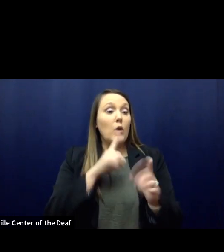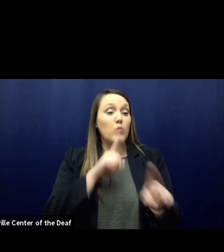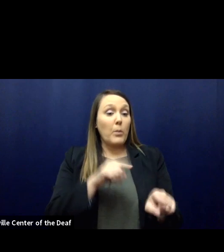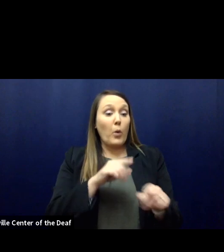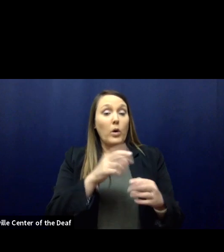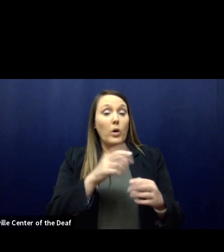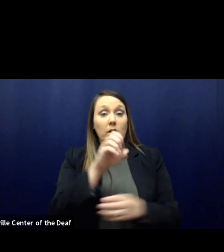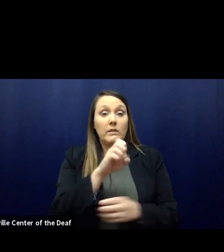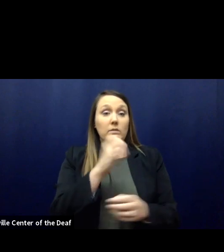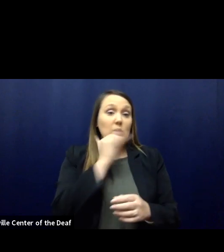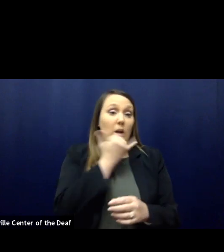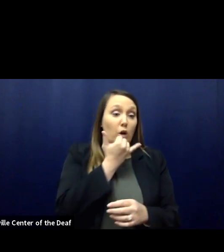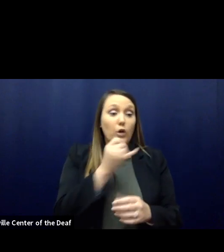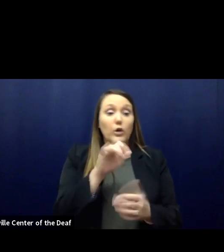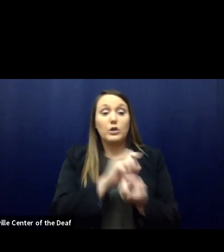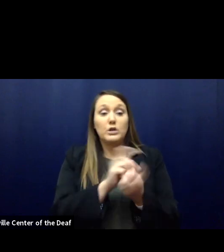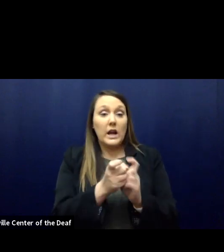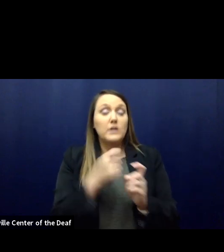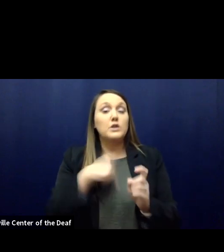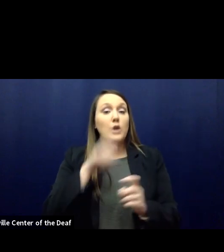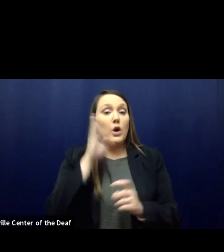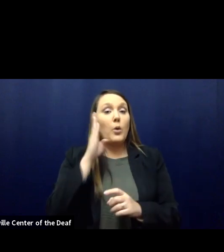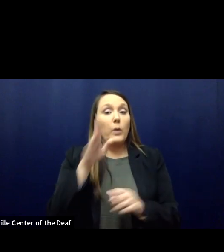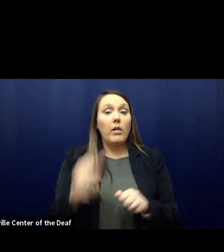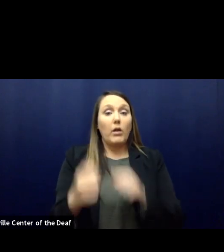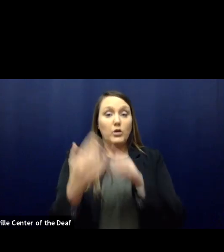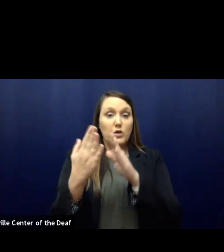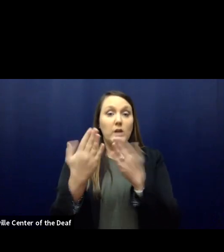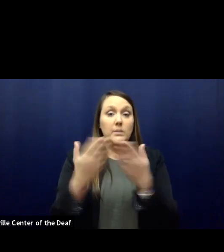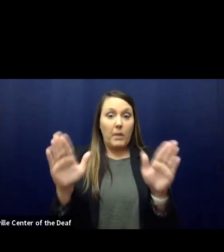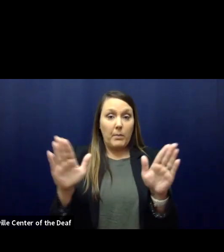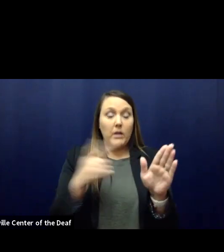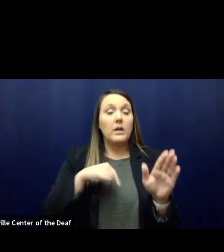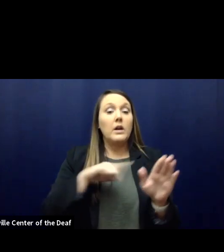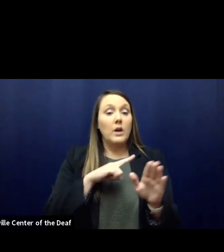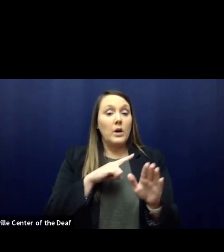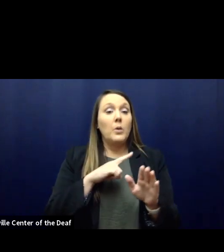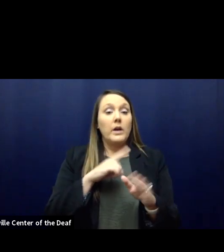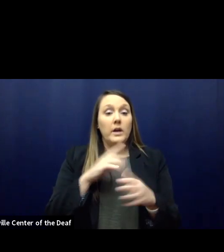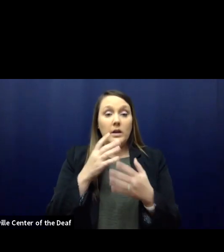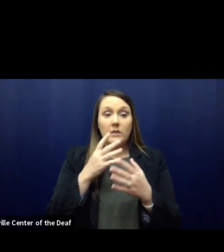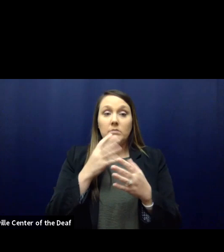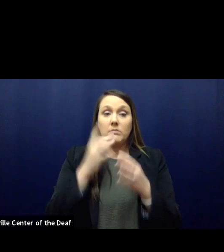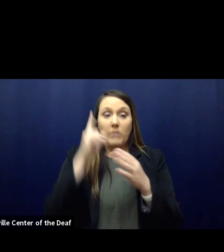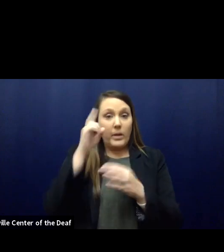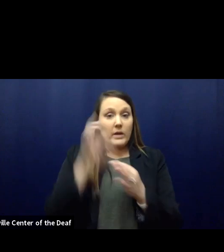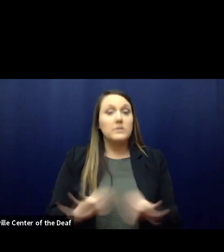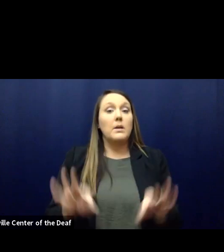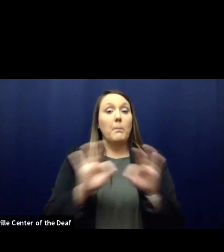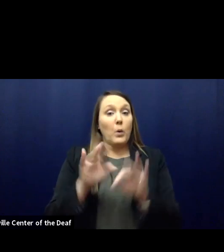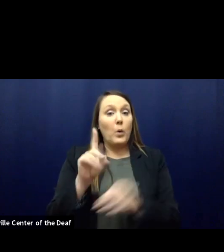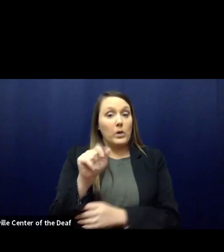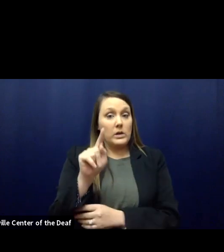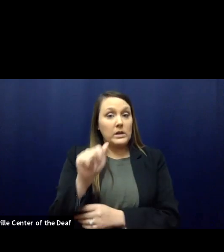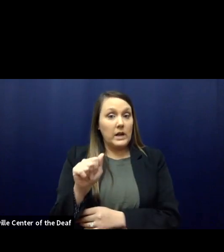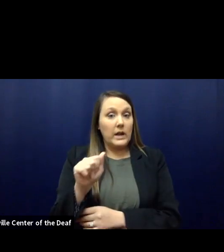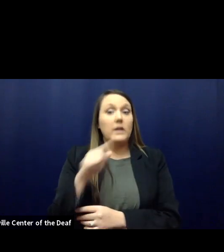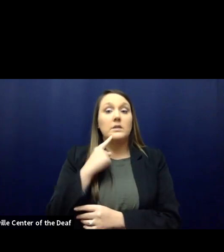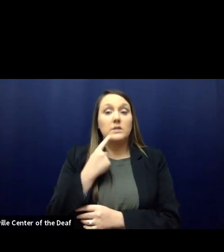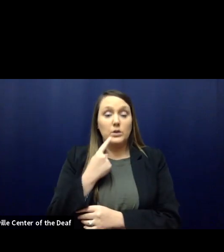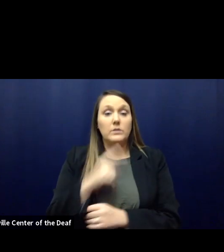or change, we will address it publicly. We take integrity of our data very